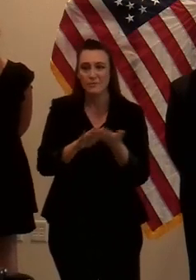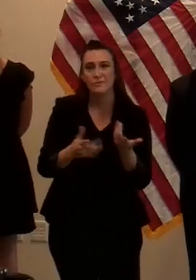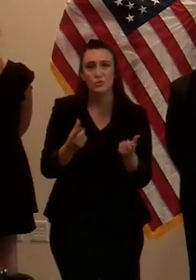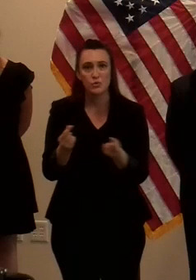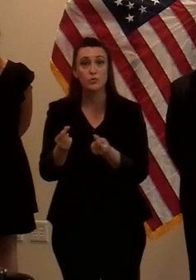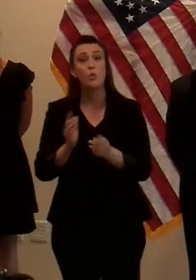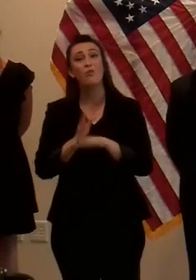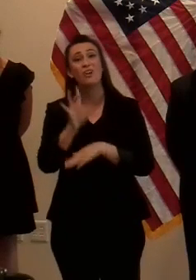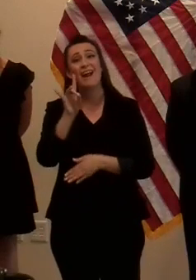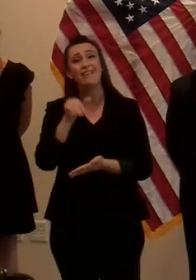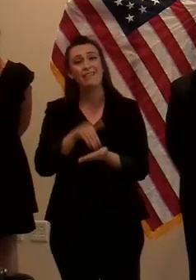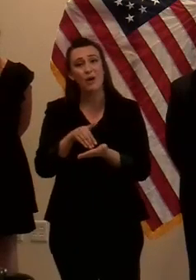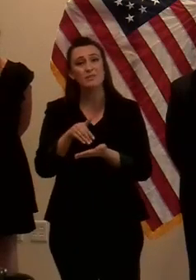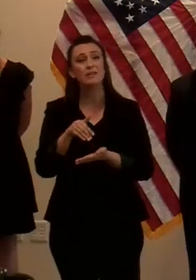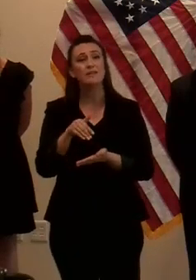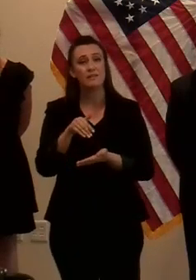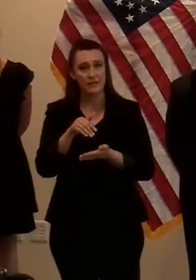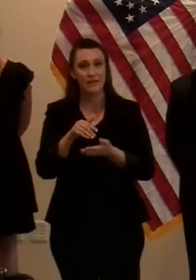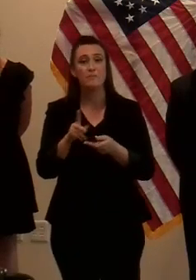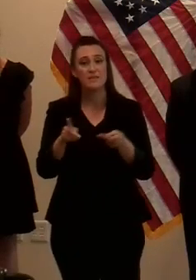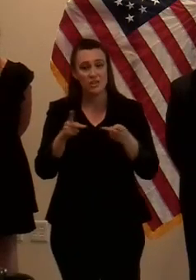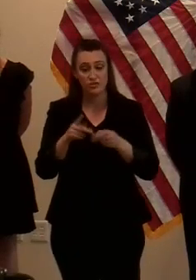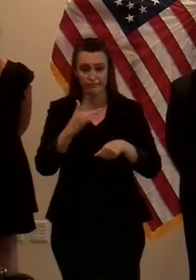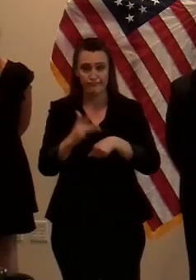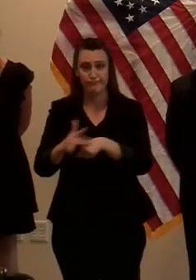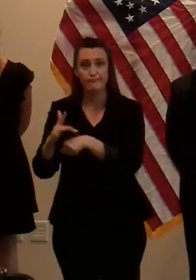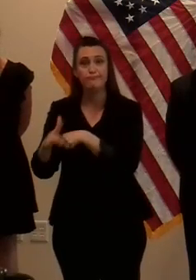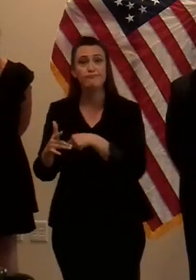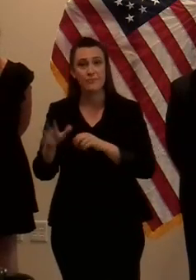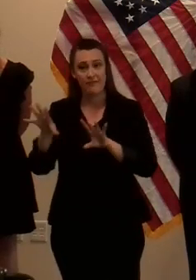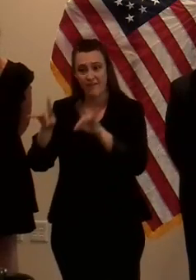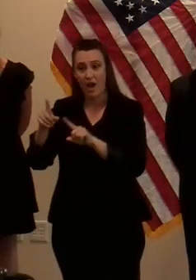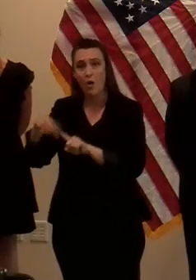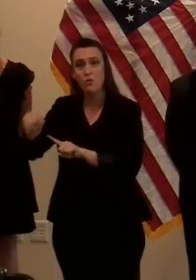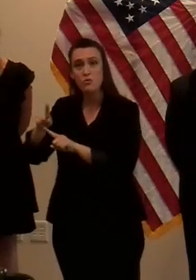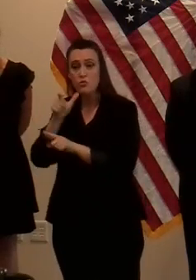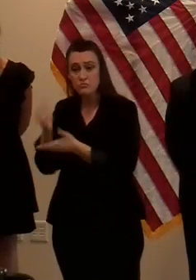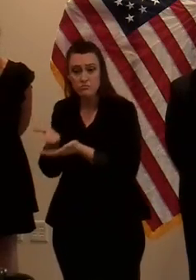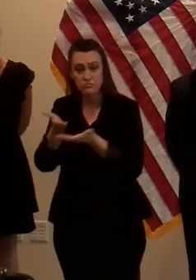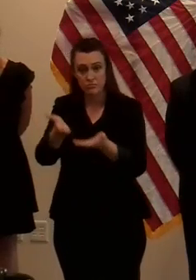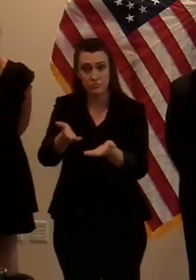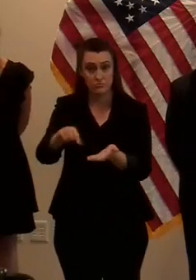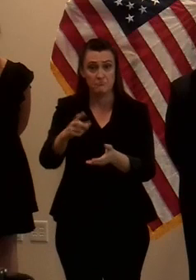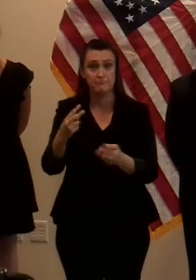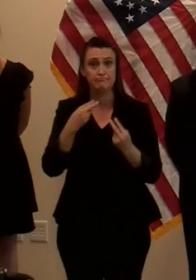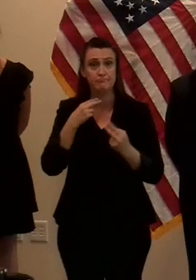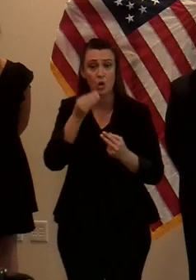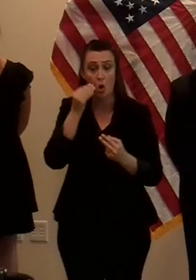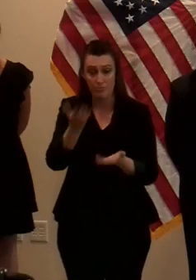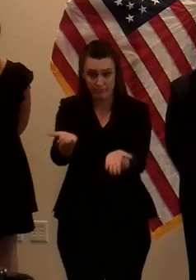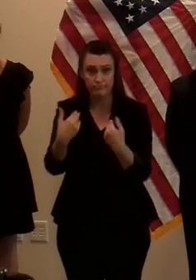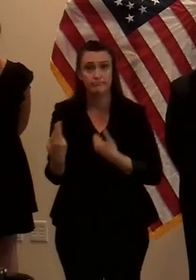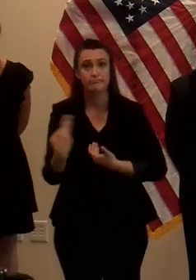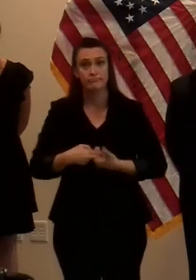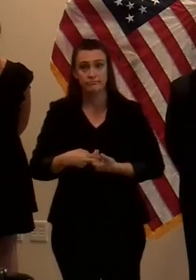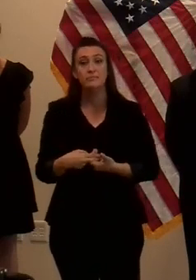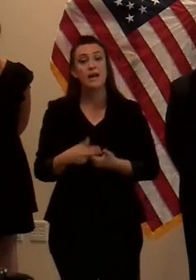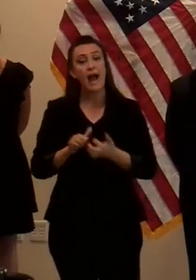open positions in these industries alone have been identified. To get them filled quickly, we've created